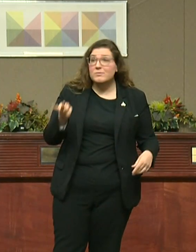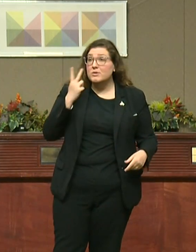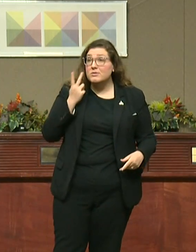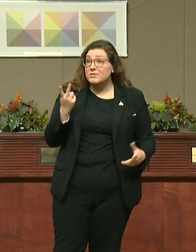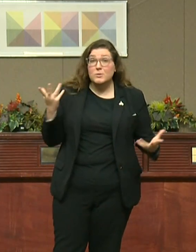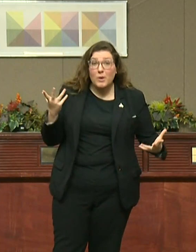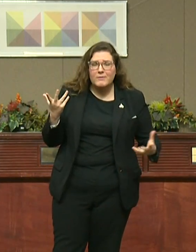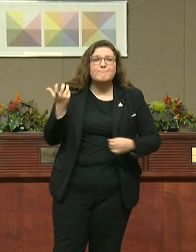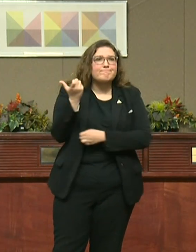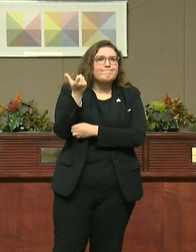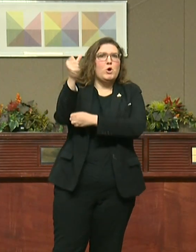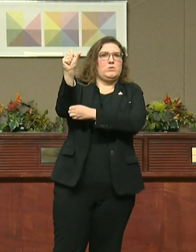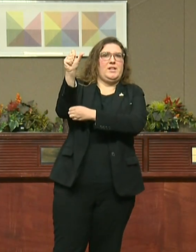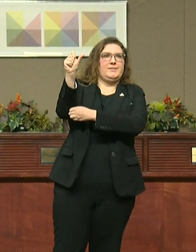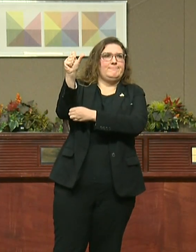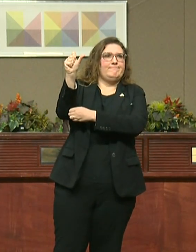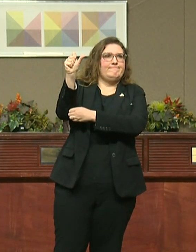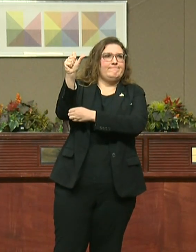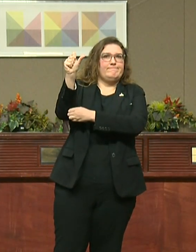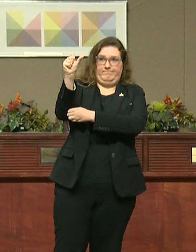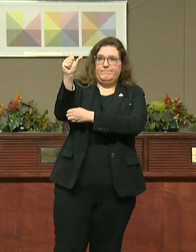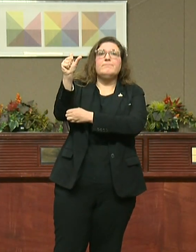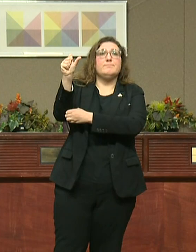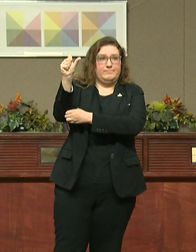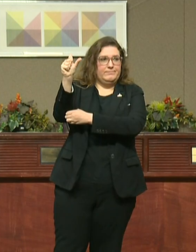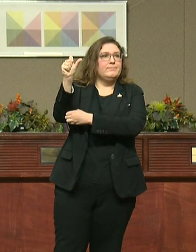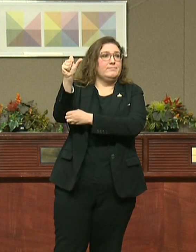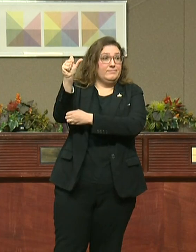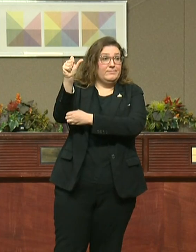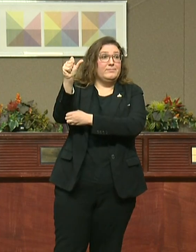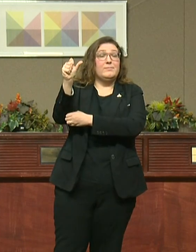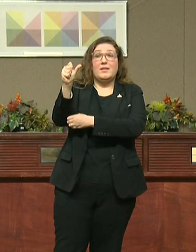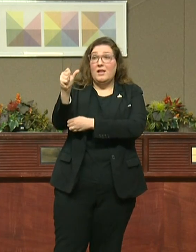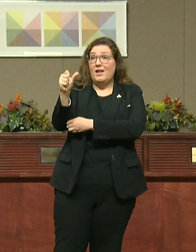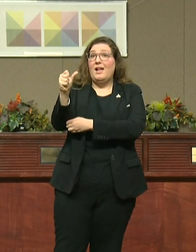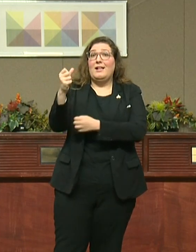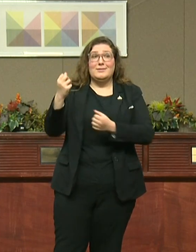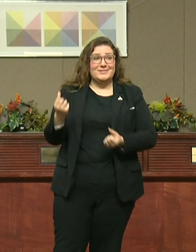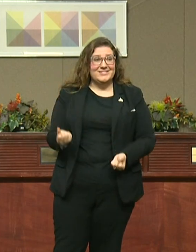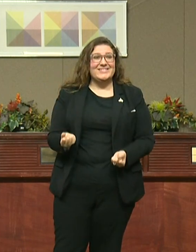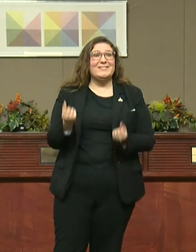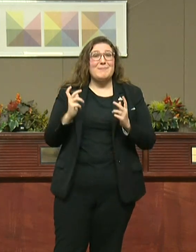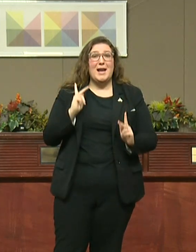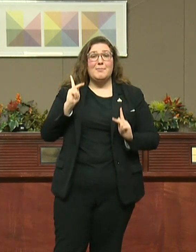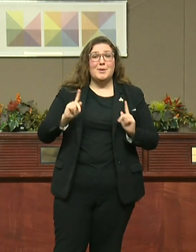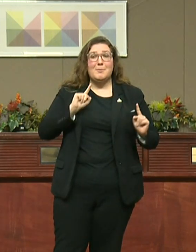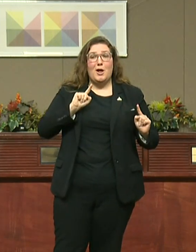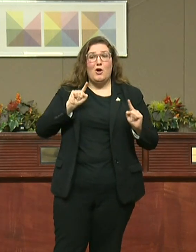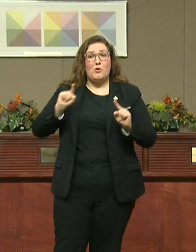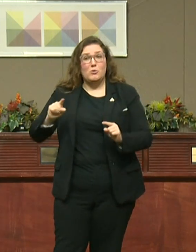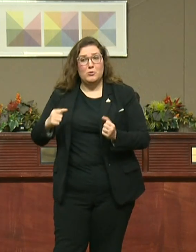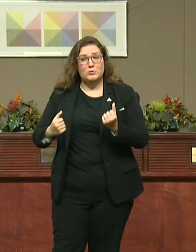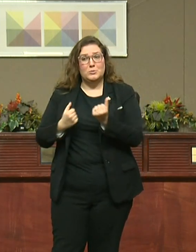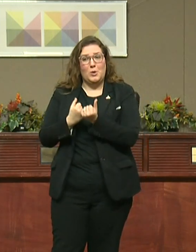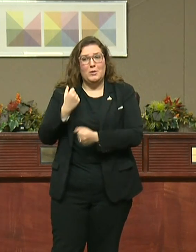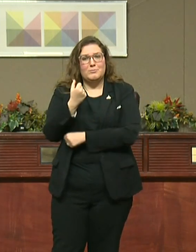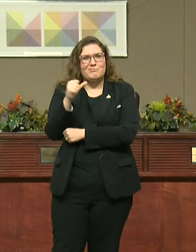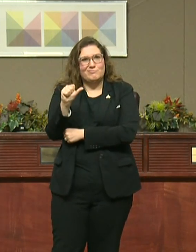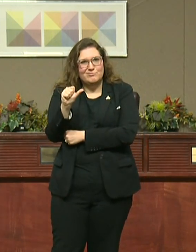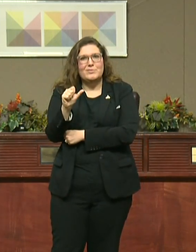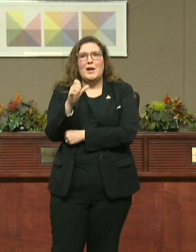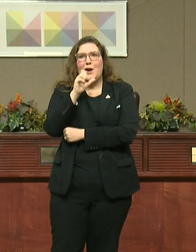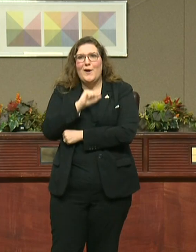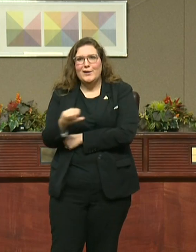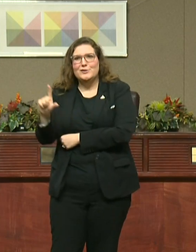right? And they have largely involved people between that age range.